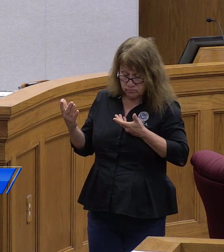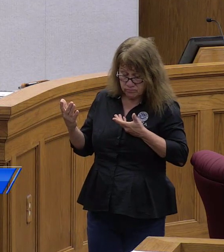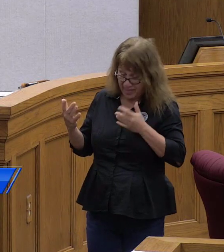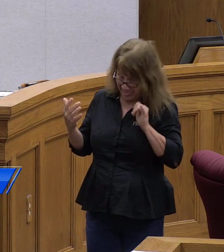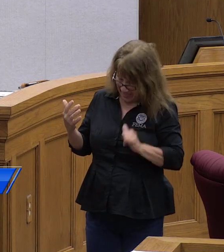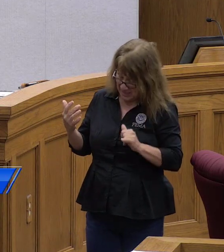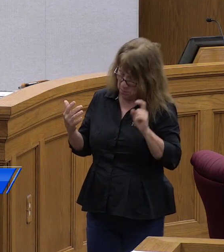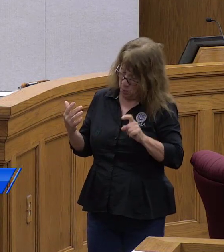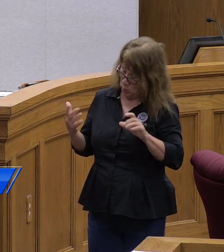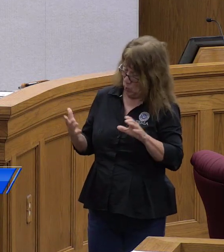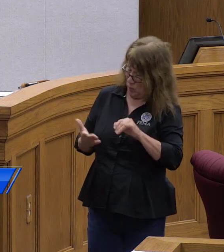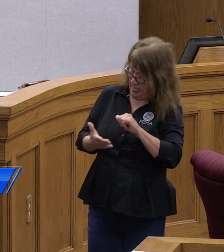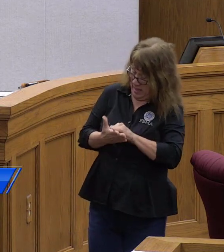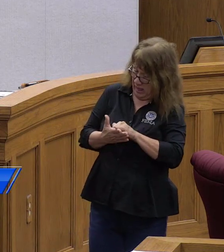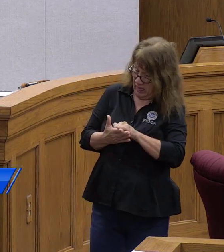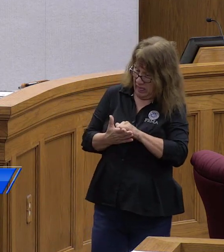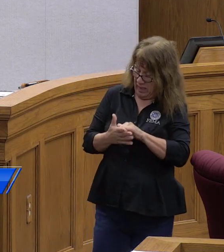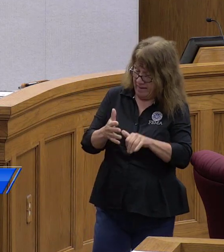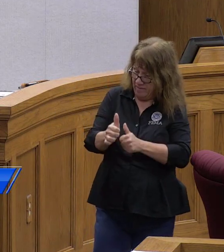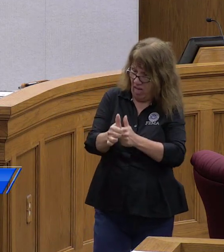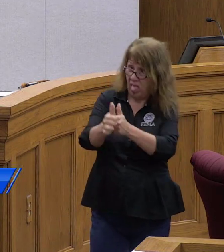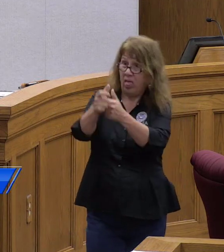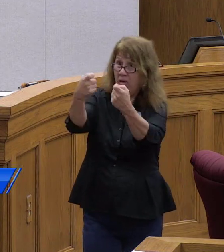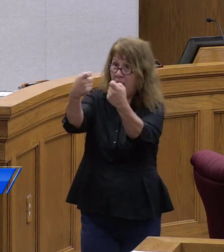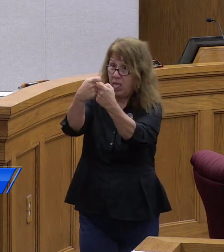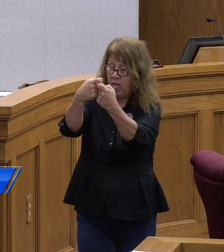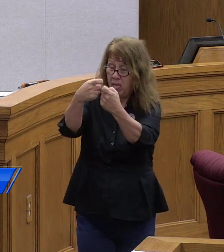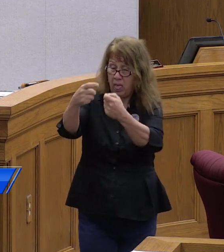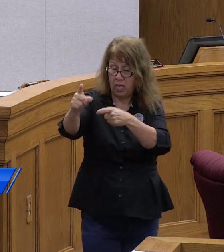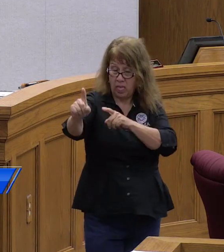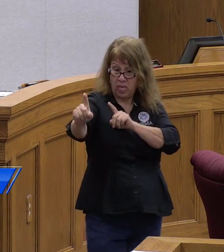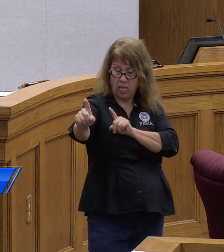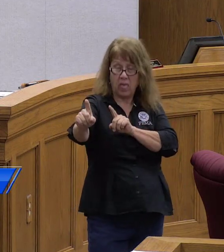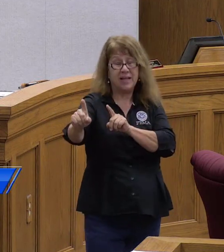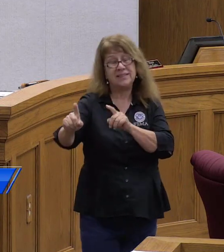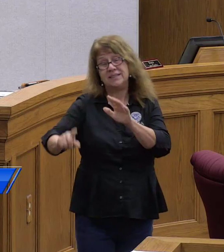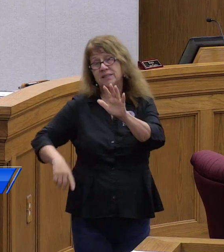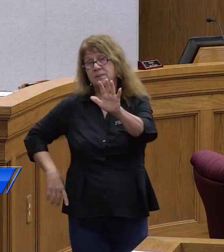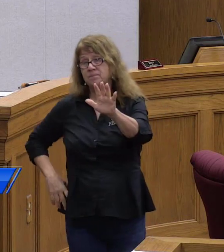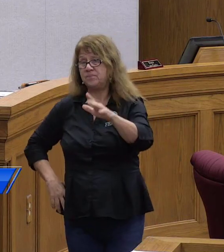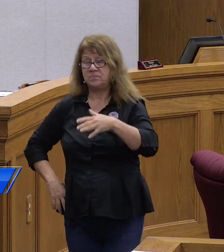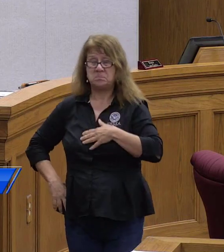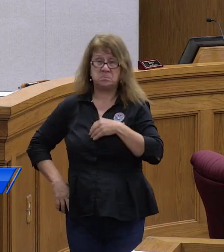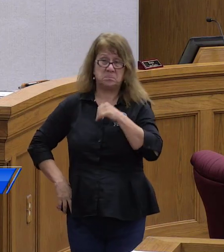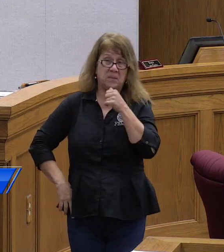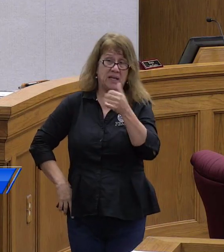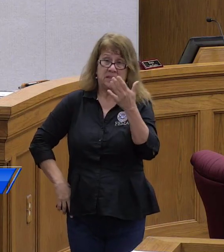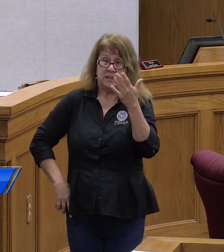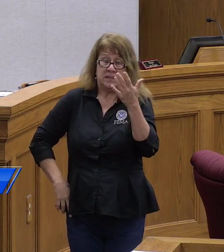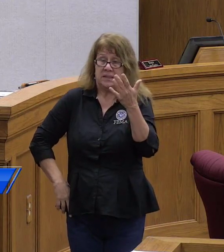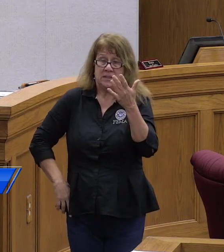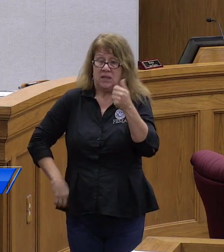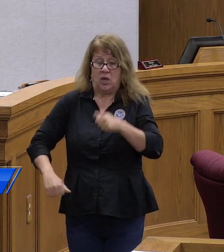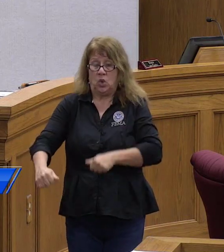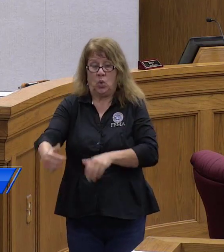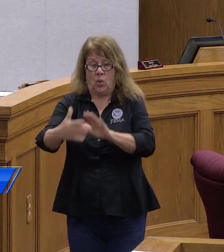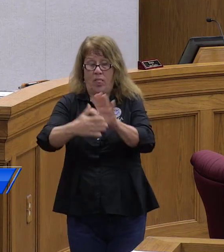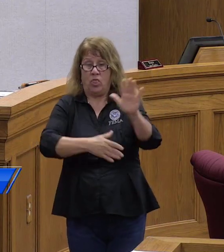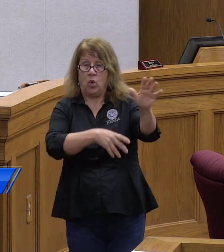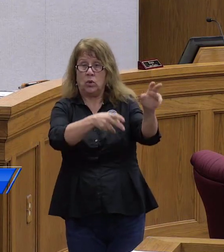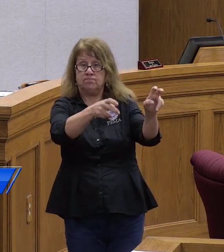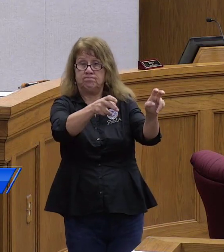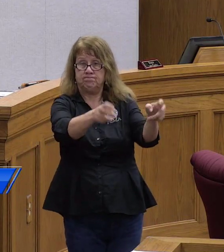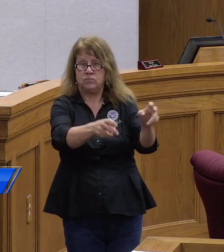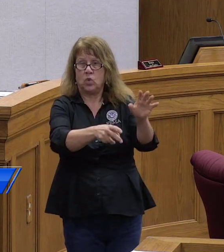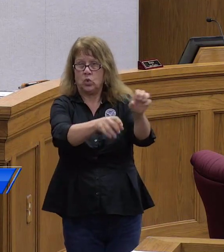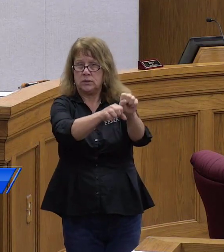that they need to do it to restore the service they provide. I'm really not going to address what Suddenlink has going on their system.